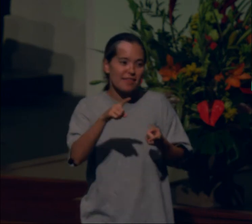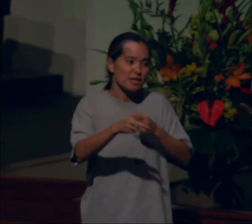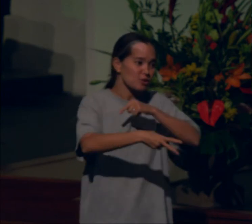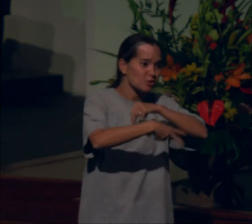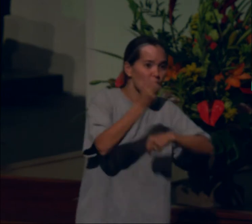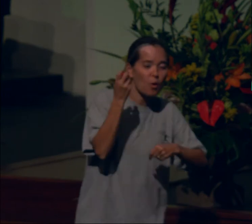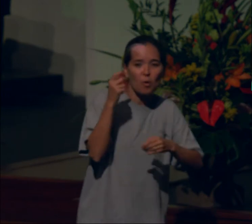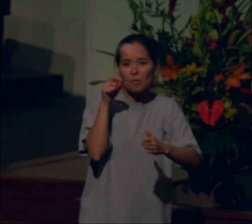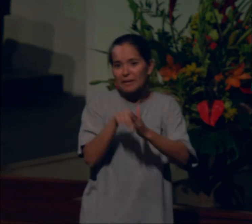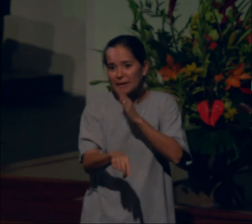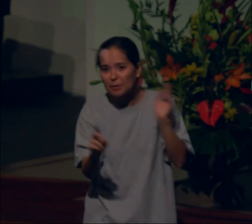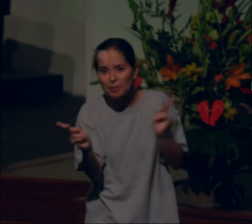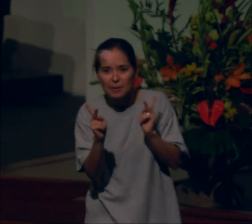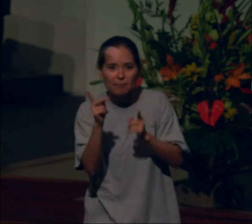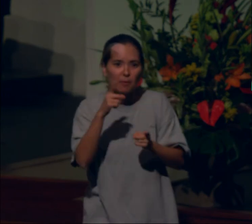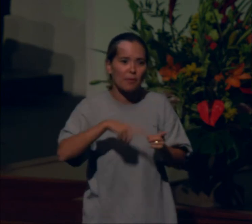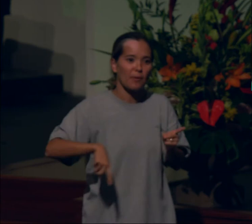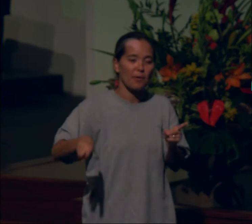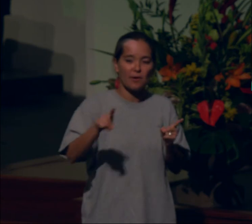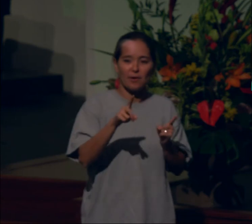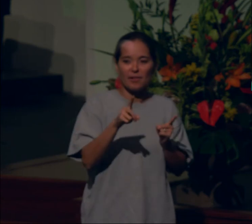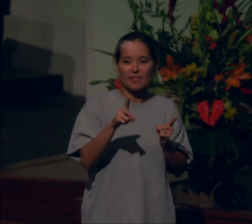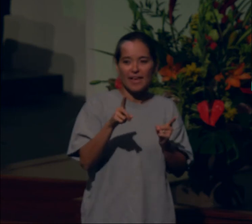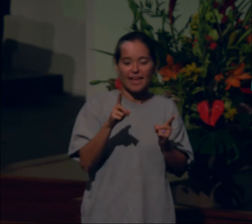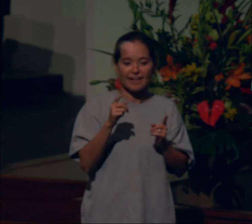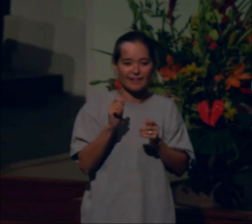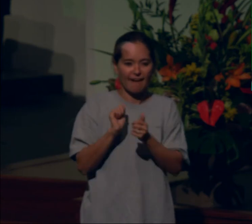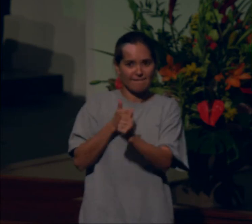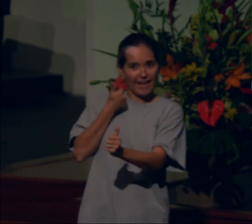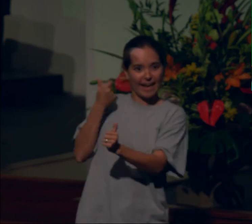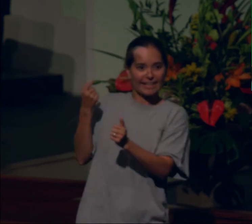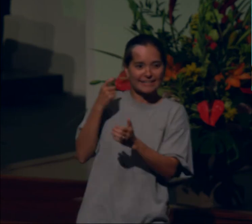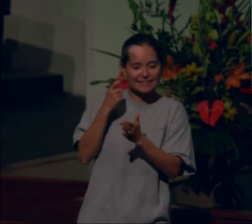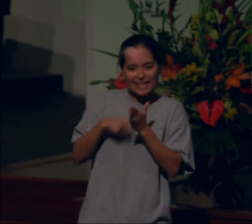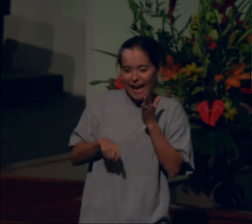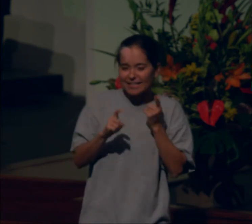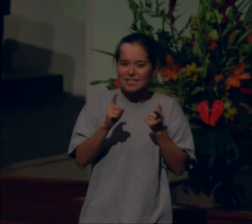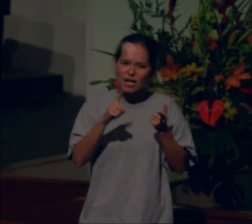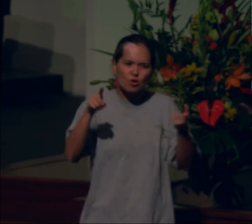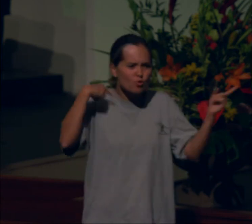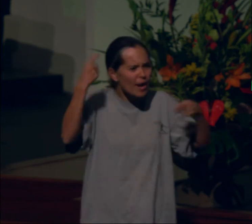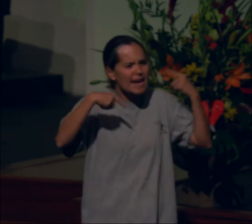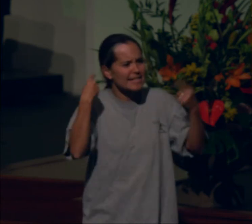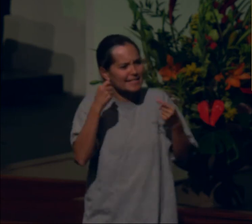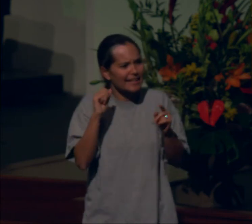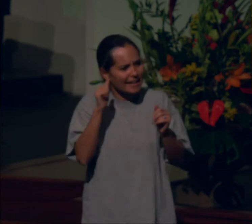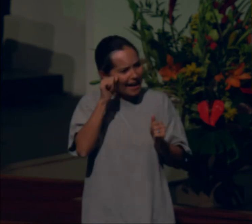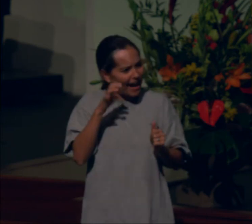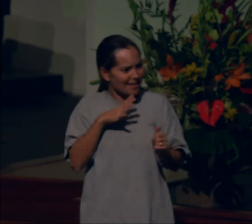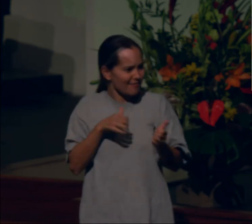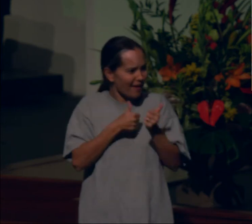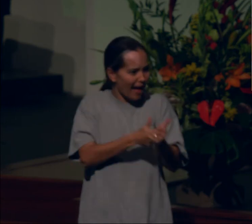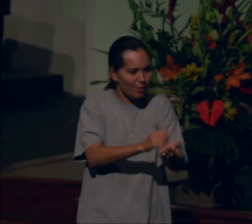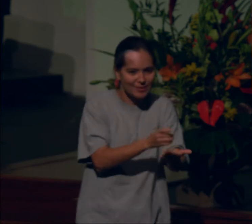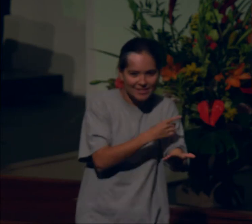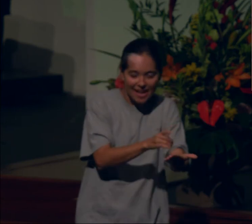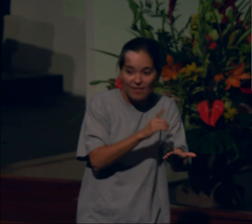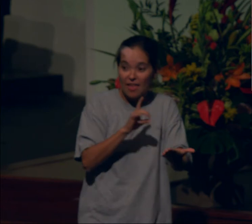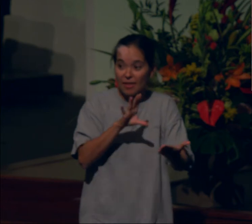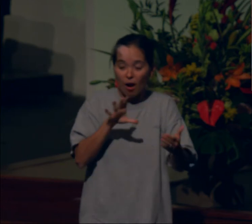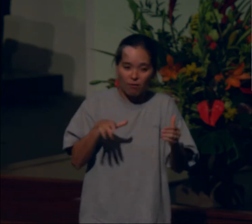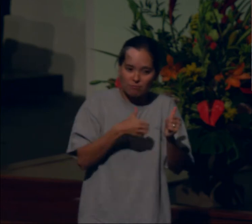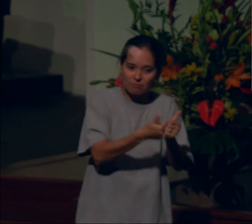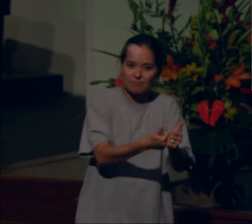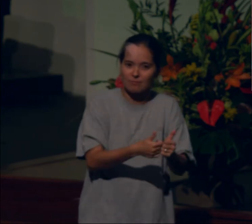They had killed people. They had evaded taxes, hadn't paid their tithes, all kinds of crazy stuff. They hadn't been doing it. They were all gathered around. Well,